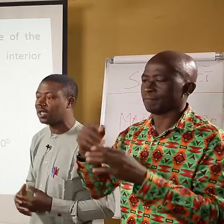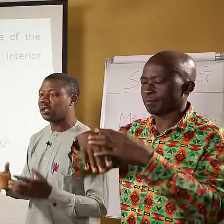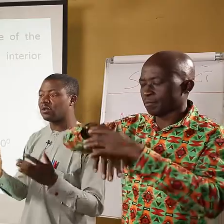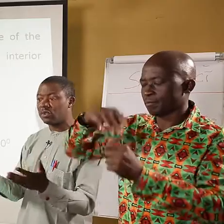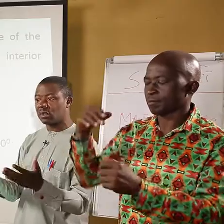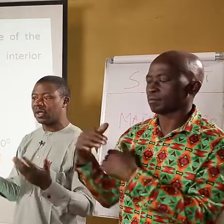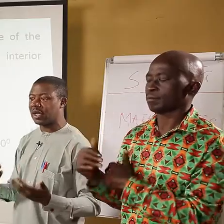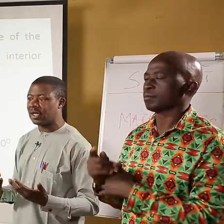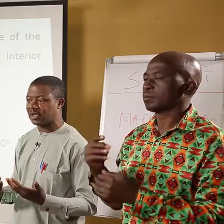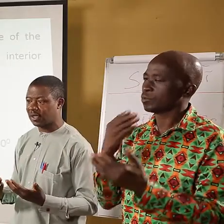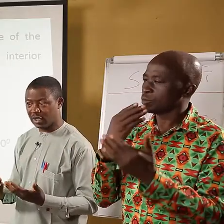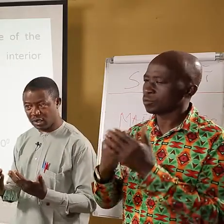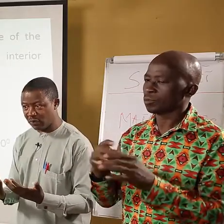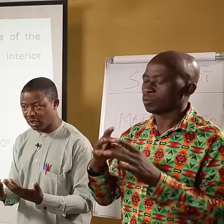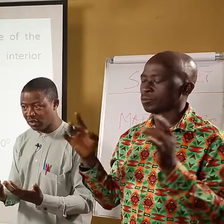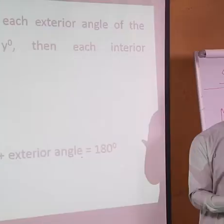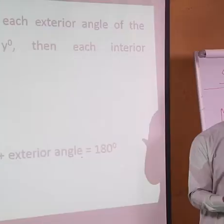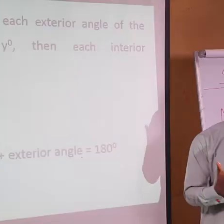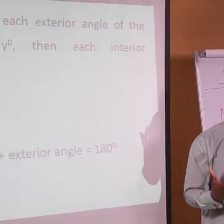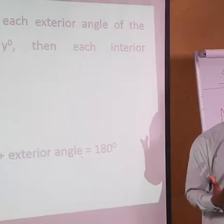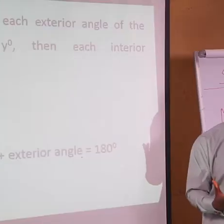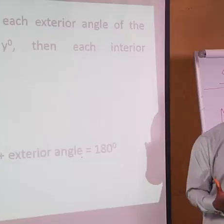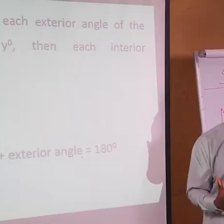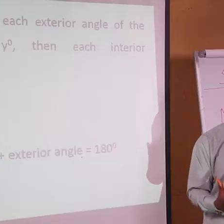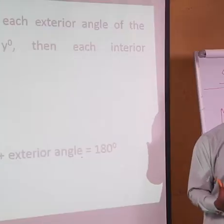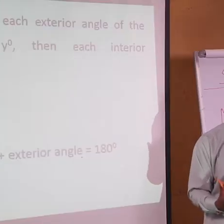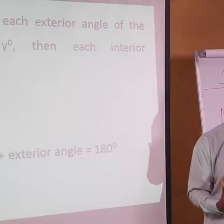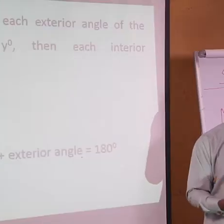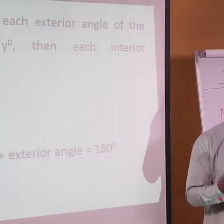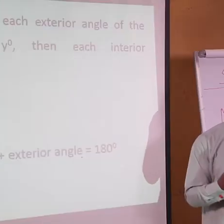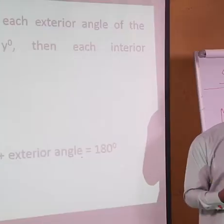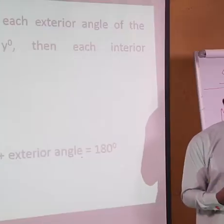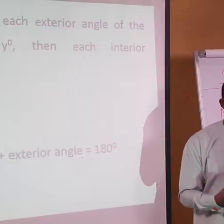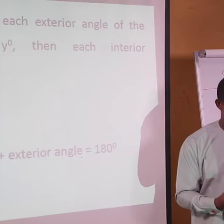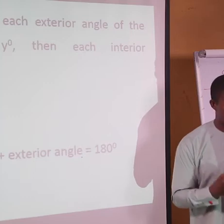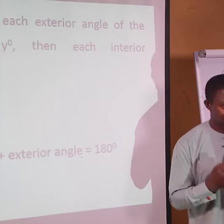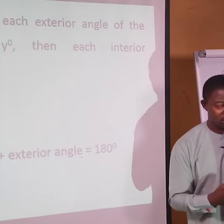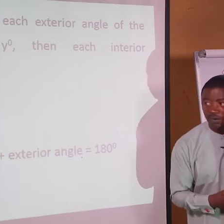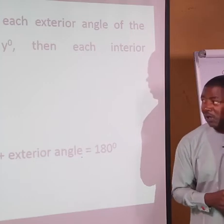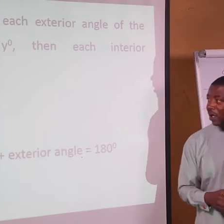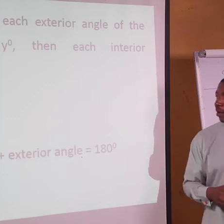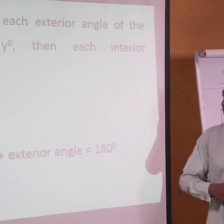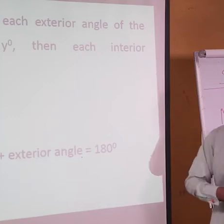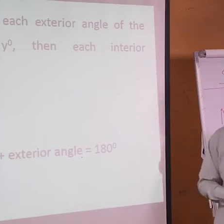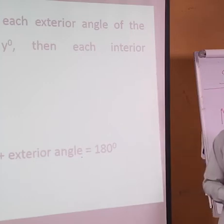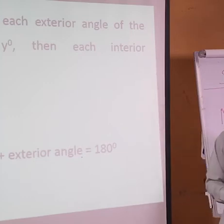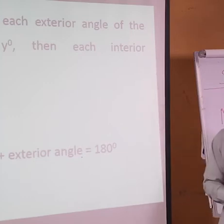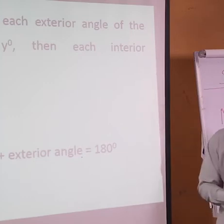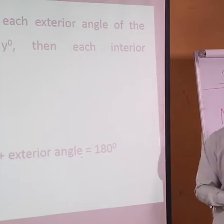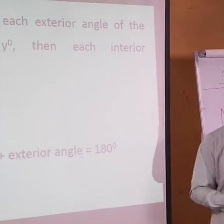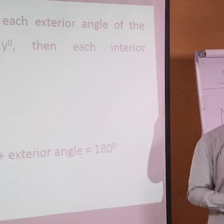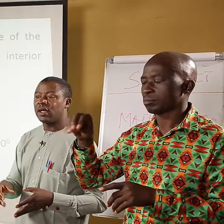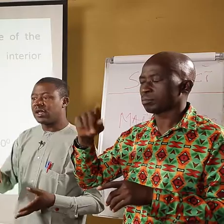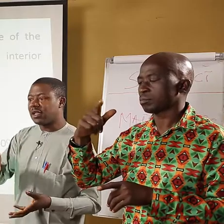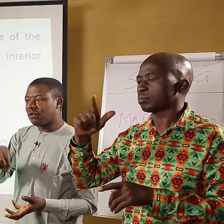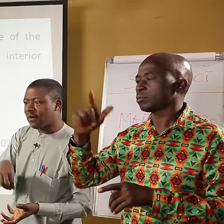angle. The good story here is the polygon is a regular polygon. The polygon is a regular polygon.